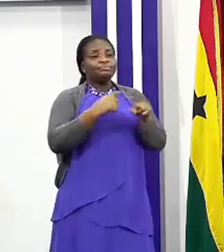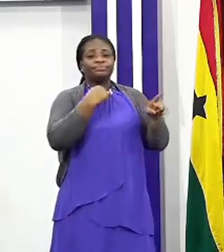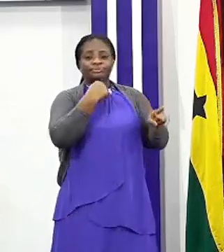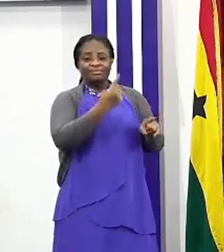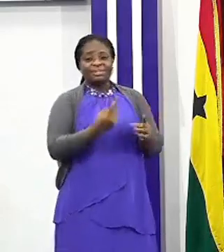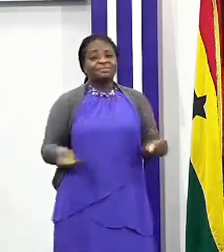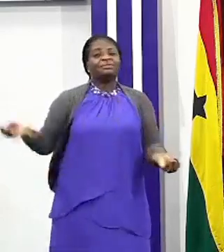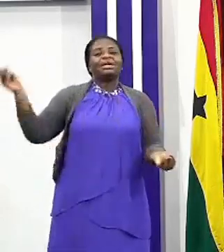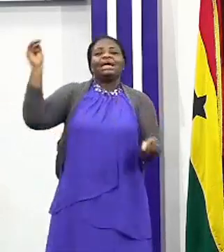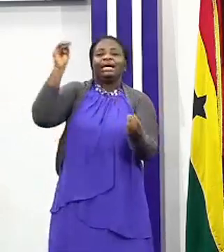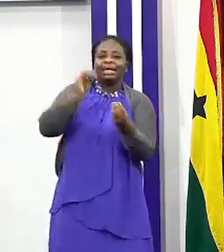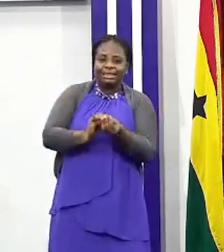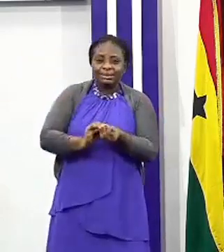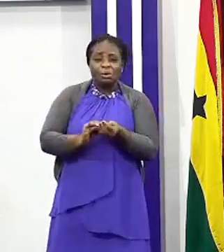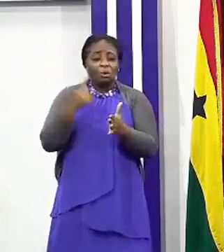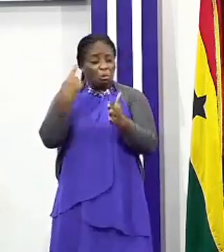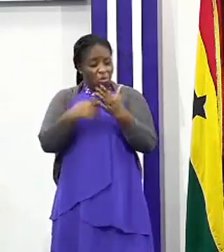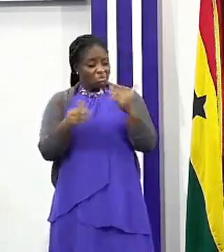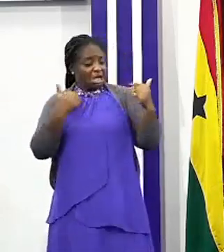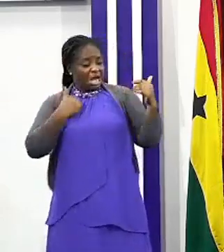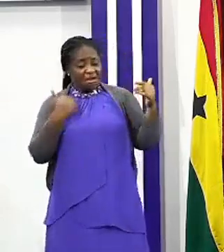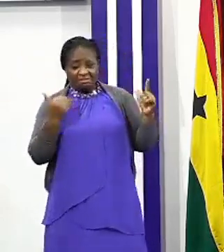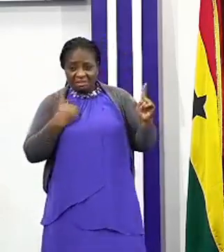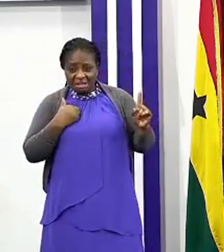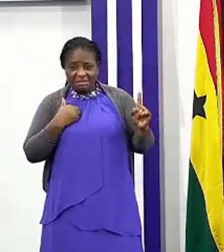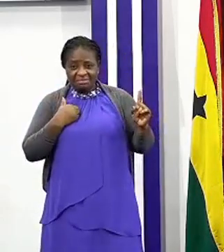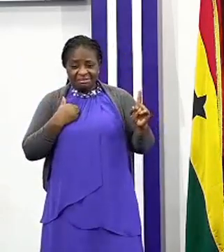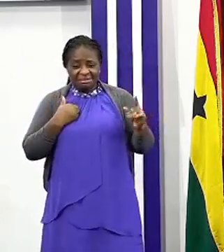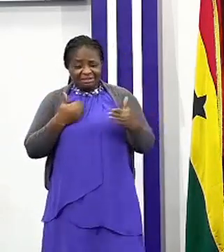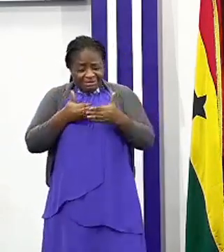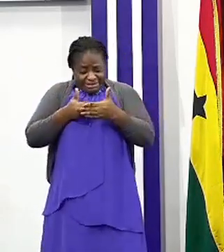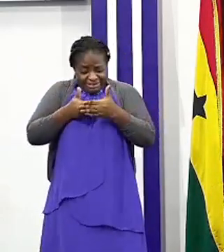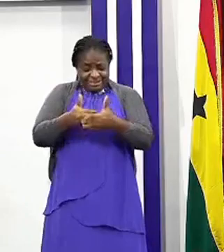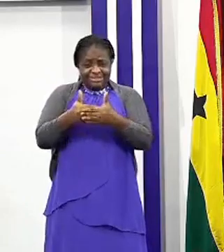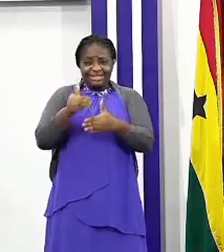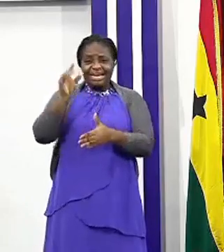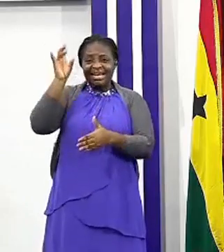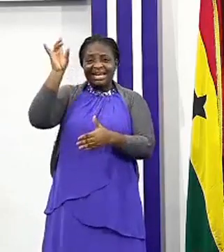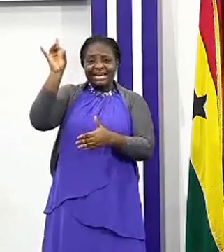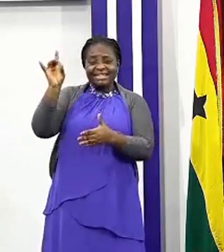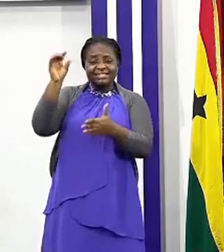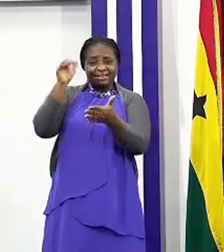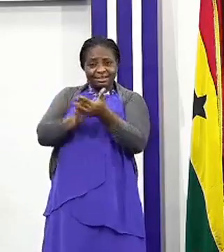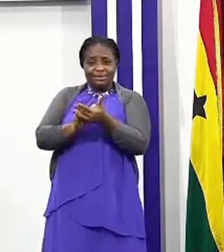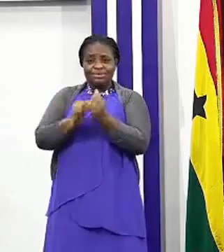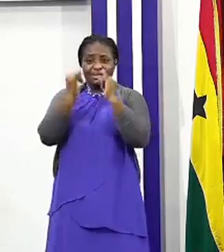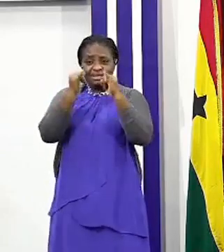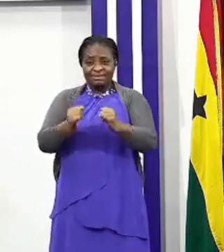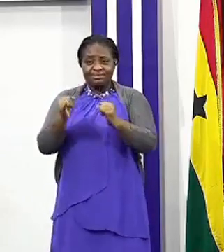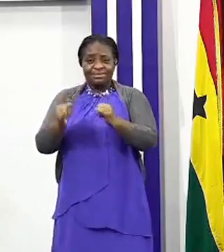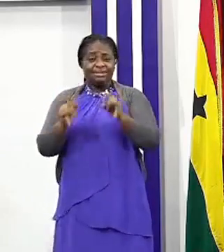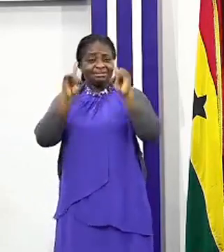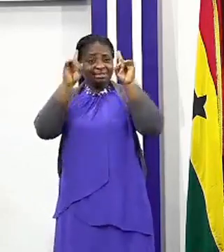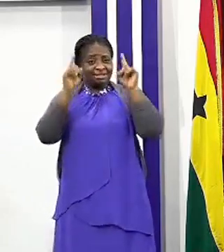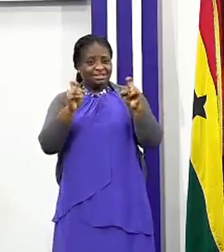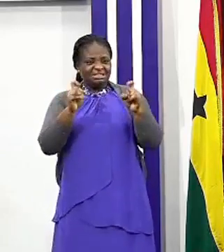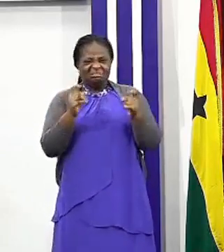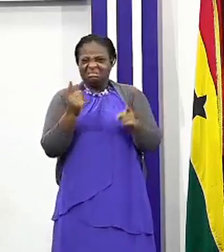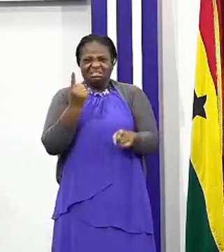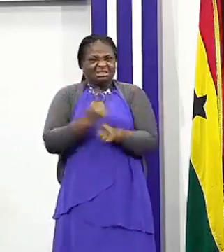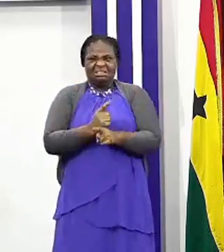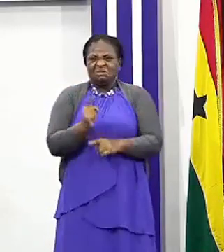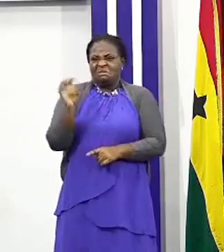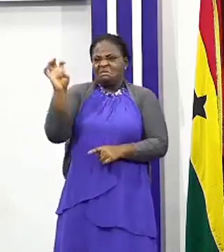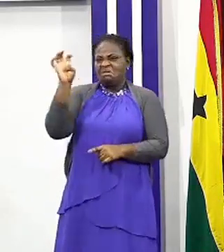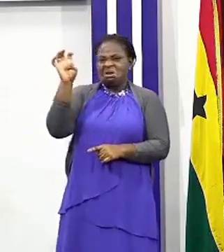add them, for what we have now, for the close to 80,000 individuals that have been tested, that will just